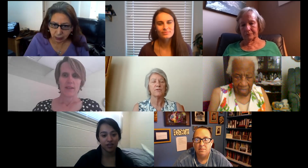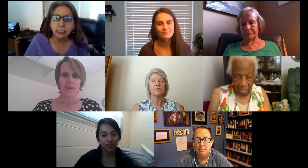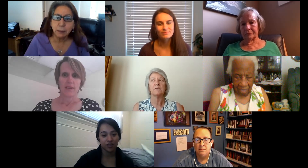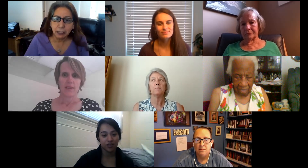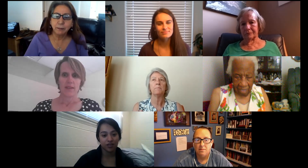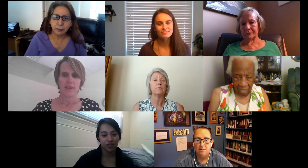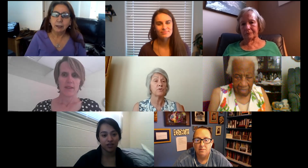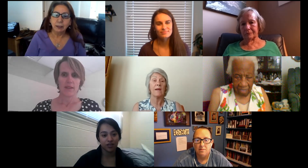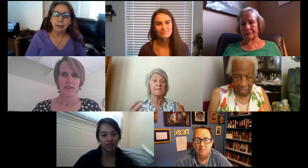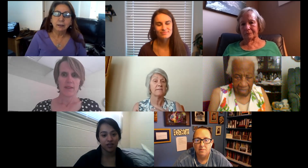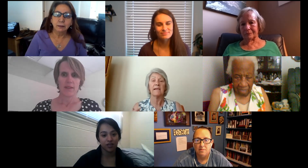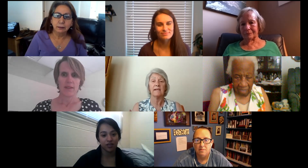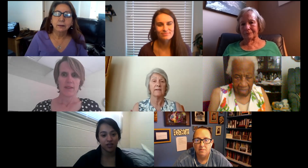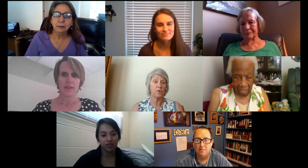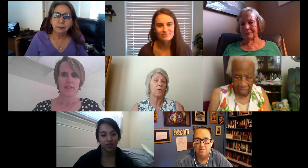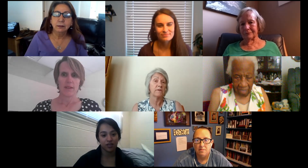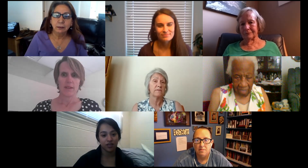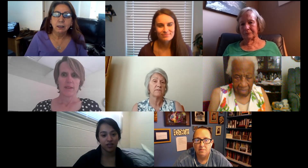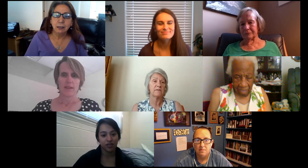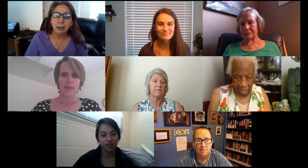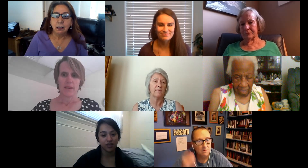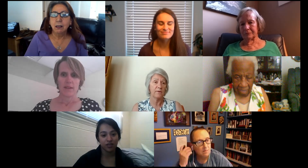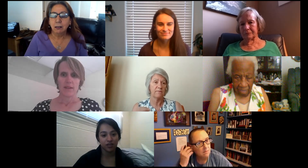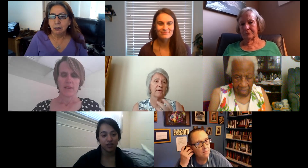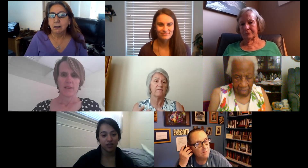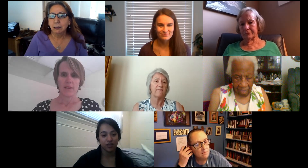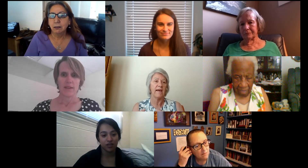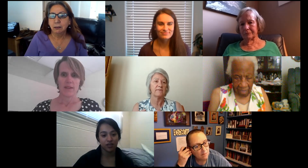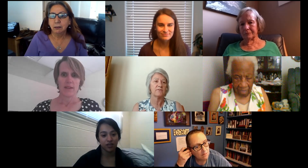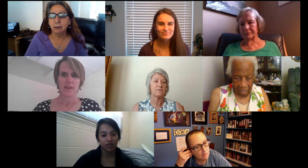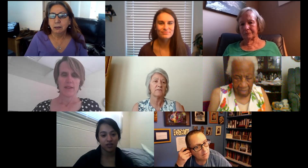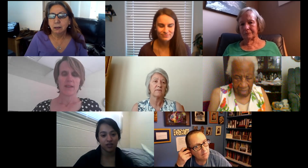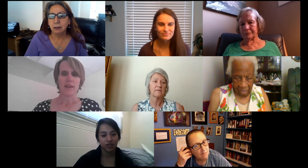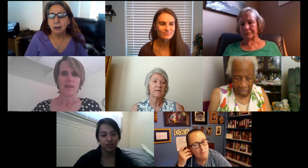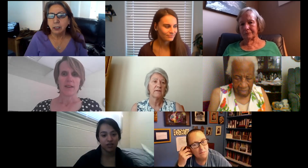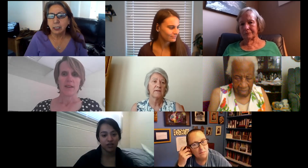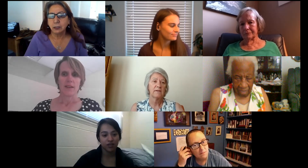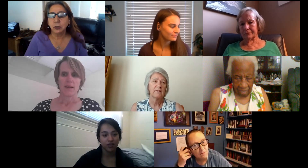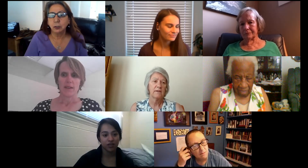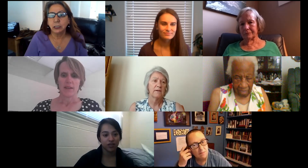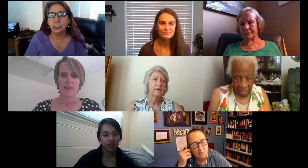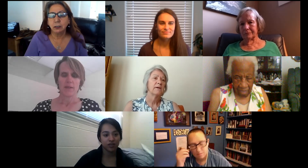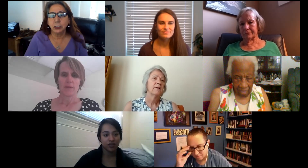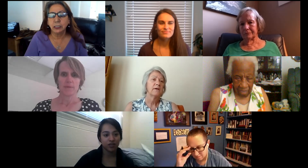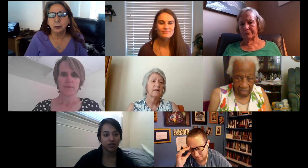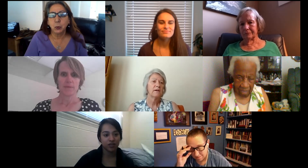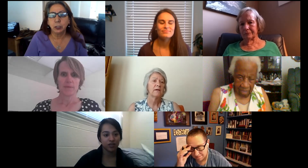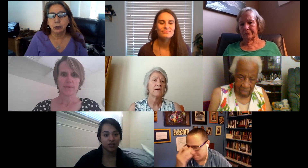see people translating in court and stuff, and they're very fast. Oh yes, but they're saying the word